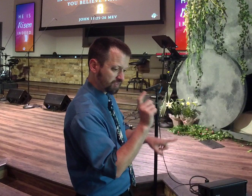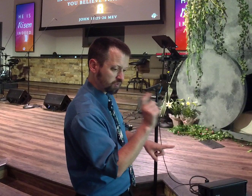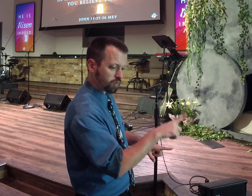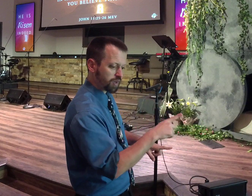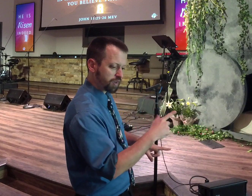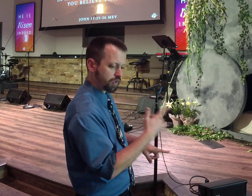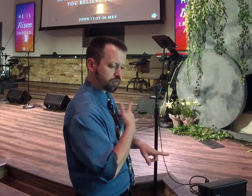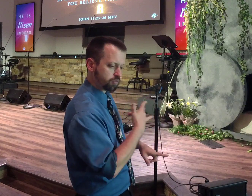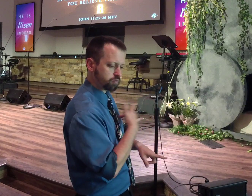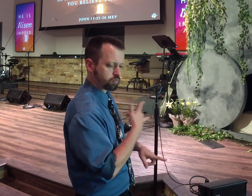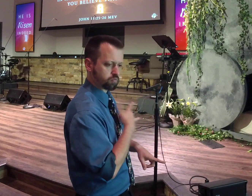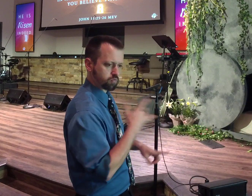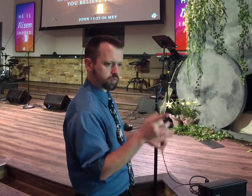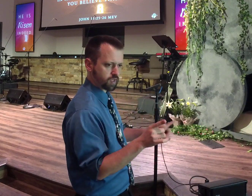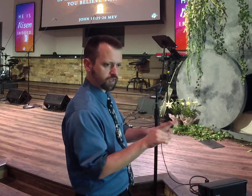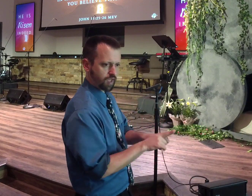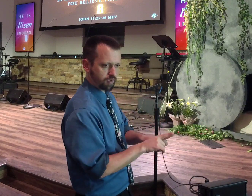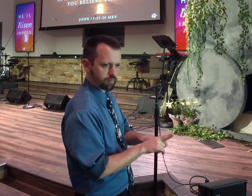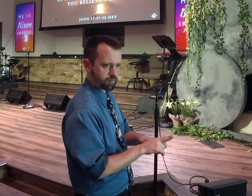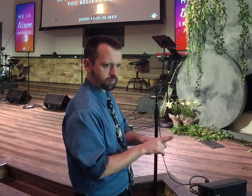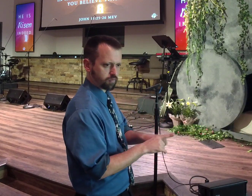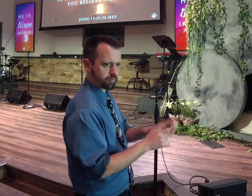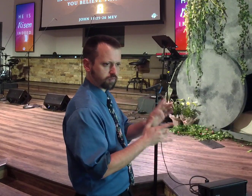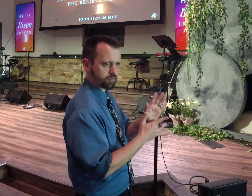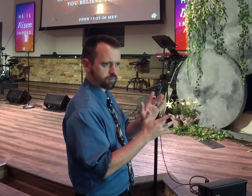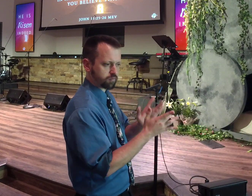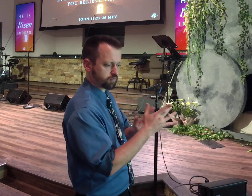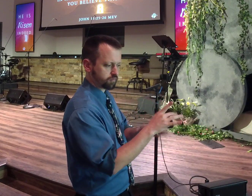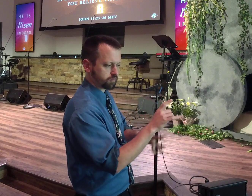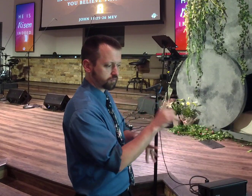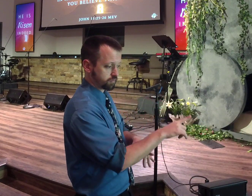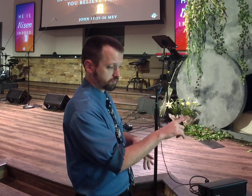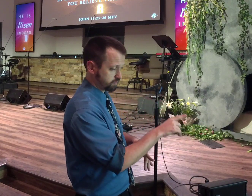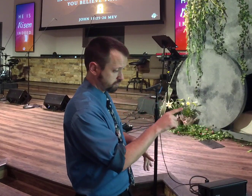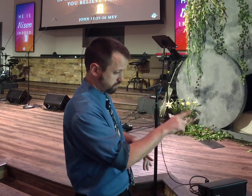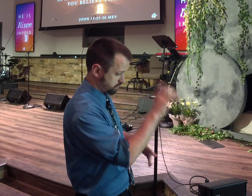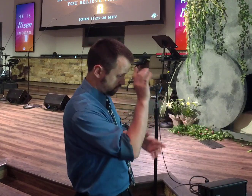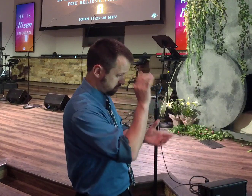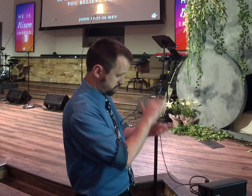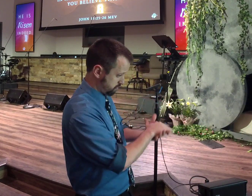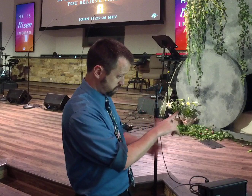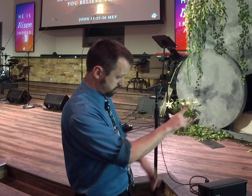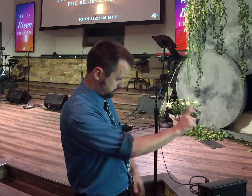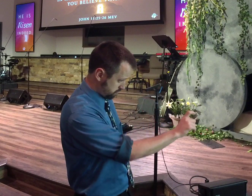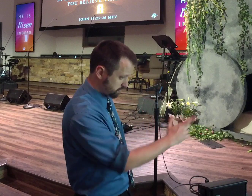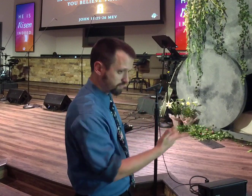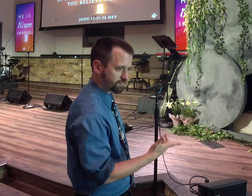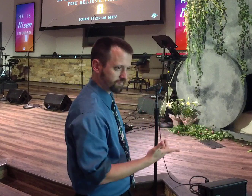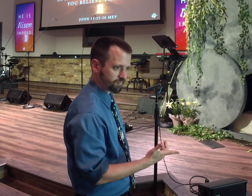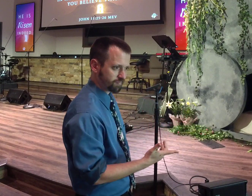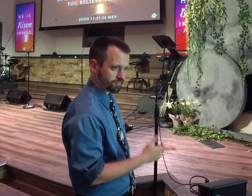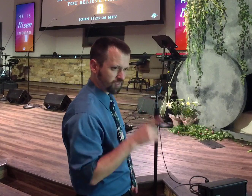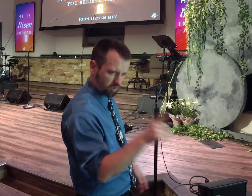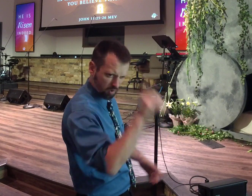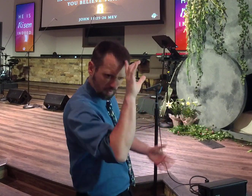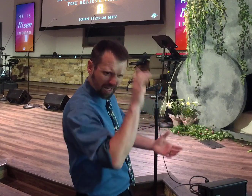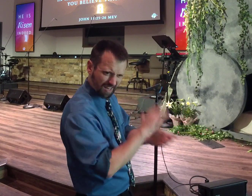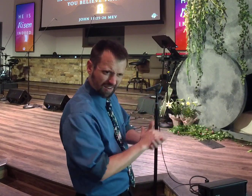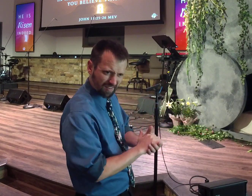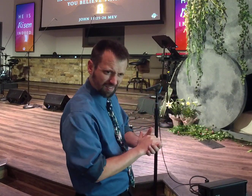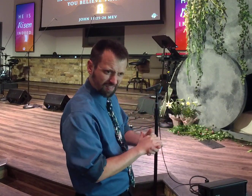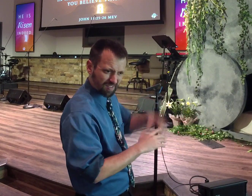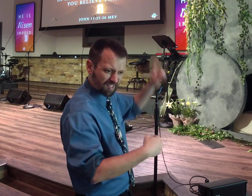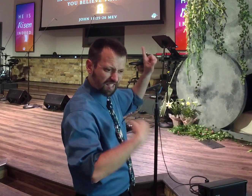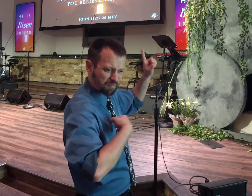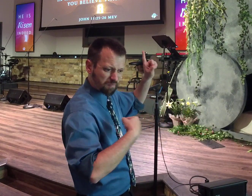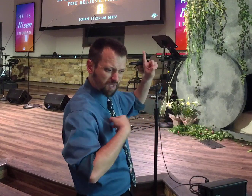our hearts today. Jesus' words, do you believe this? Yes. Do you believe that I am